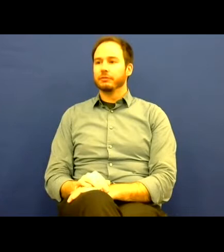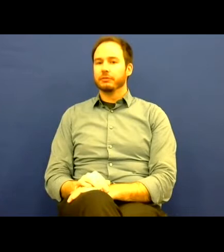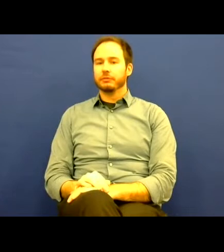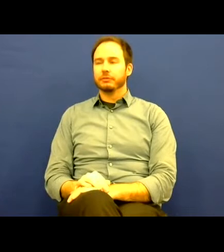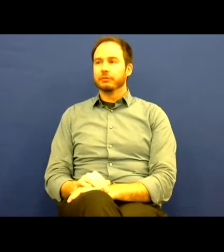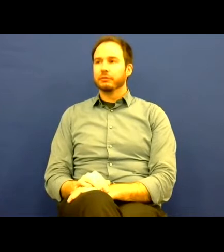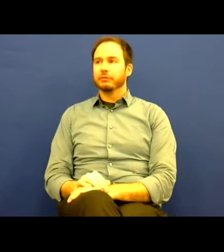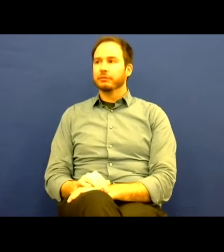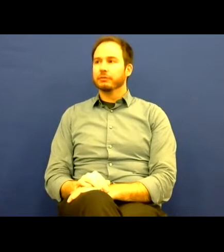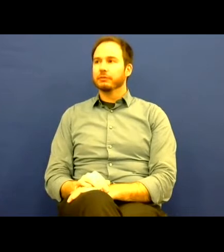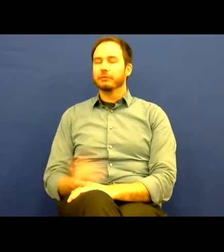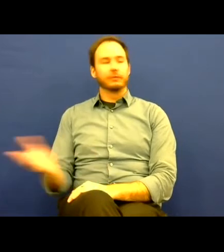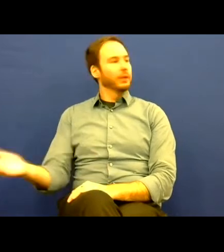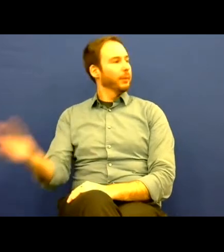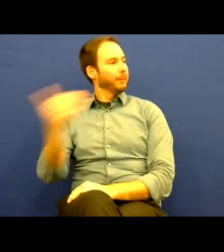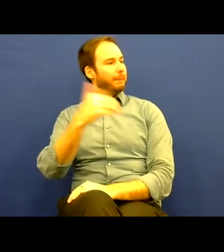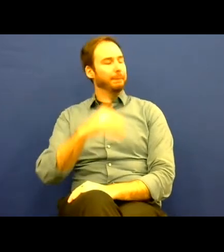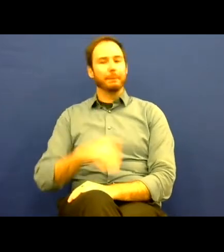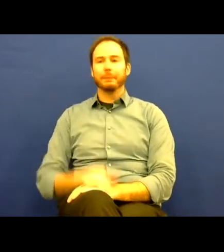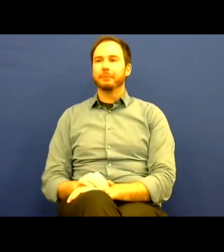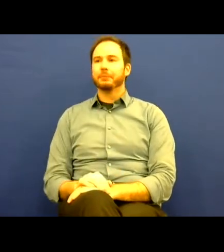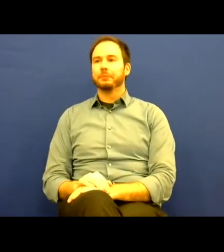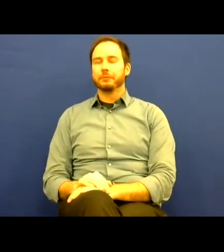Come on up.